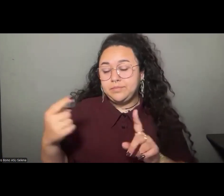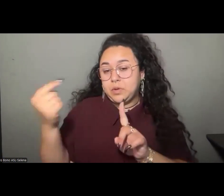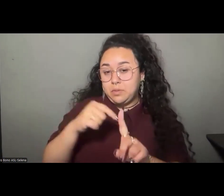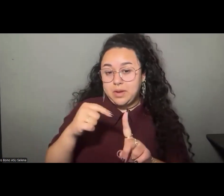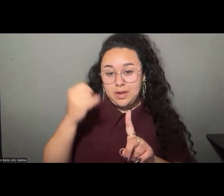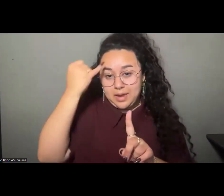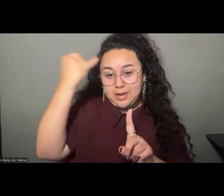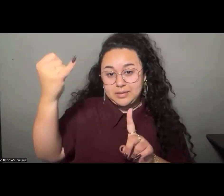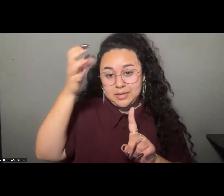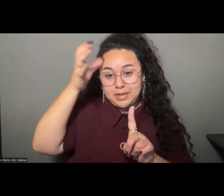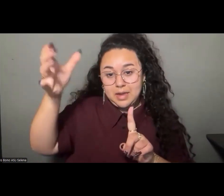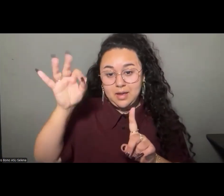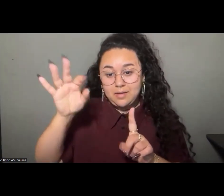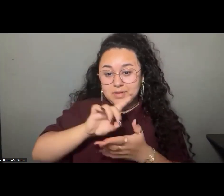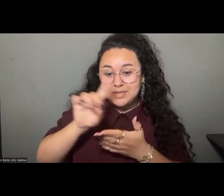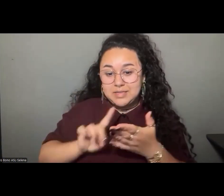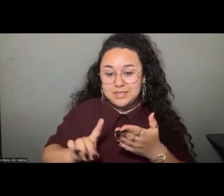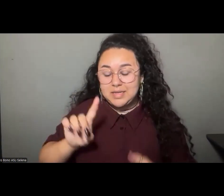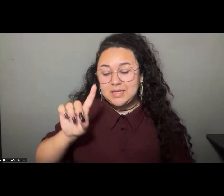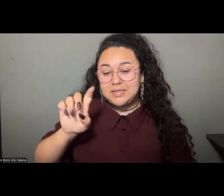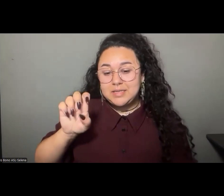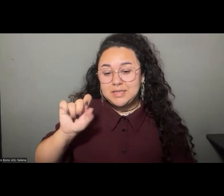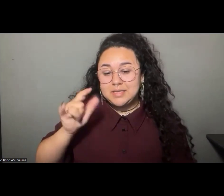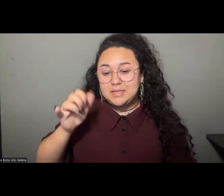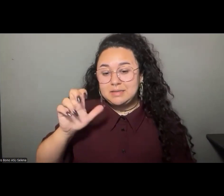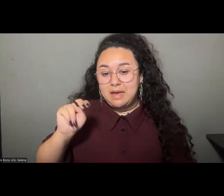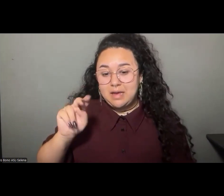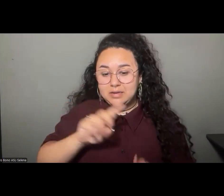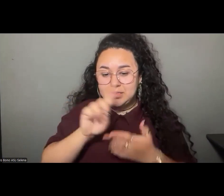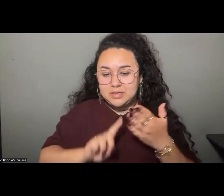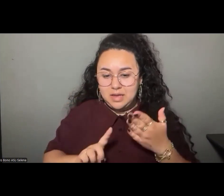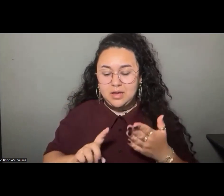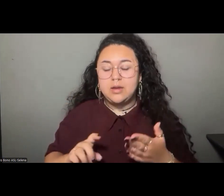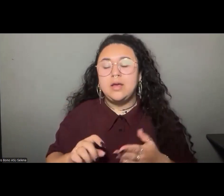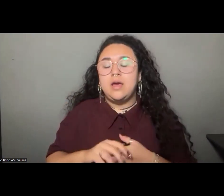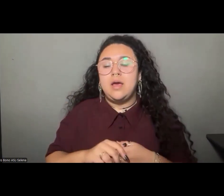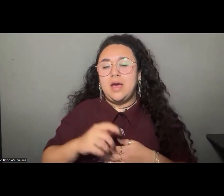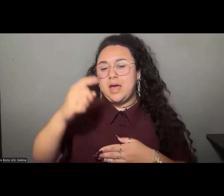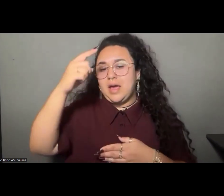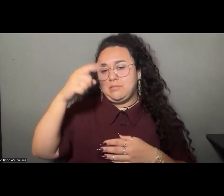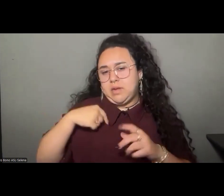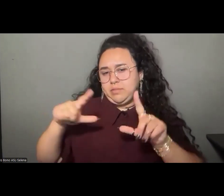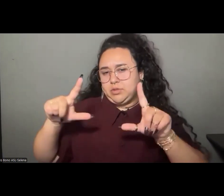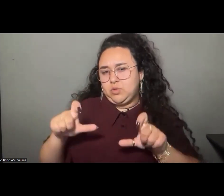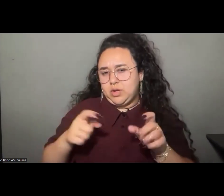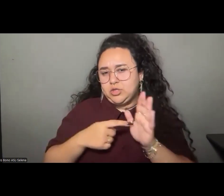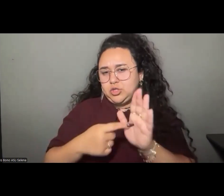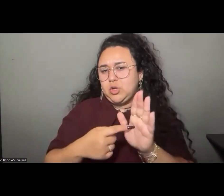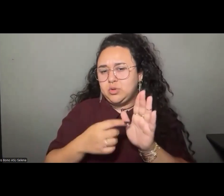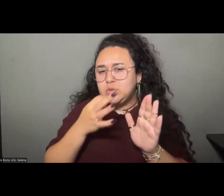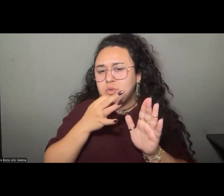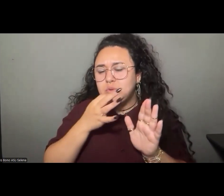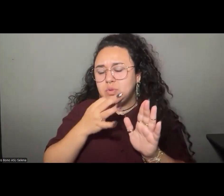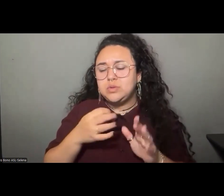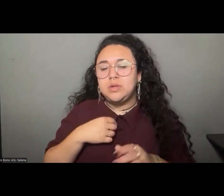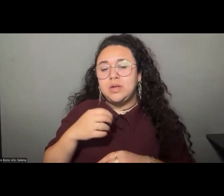design, and I have a funny thing to screen share in a second. I think there's an idea in there when I hear the word design that's like, oh yeah, if you design